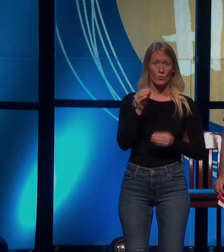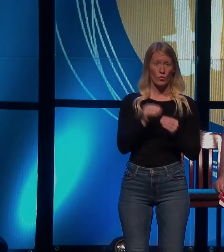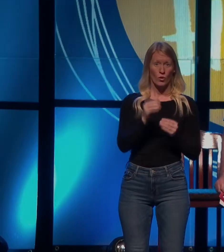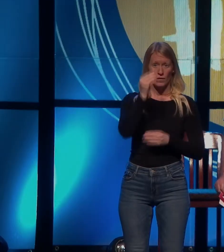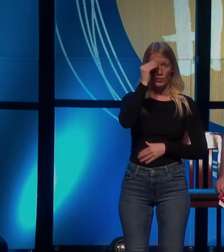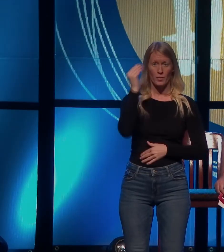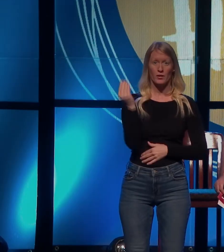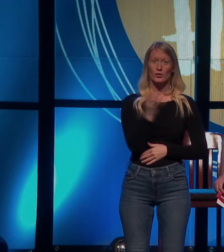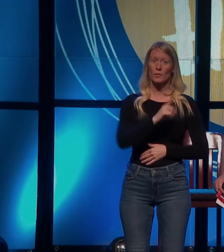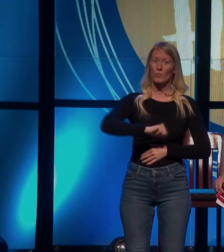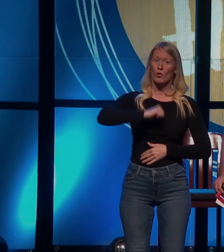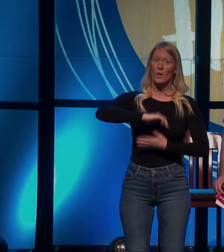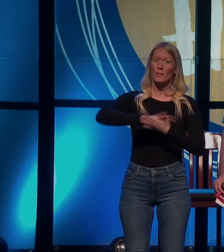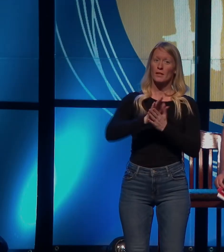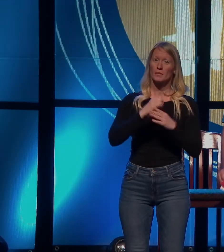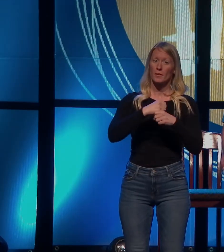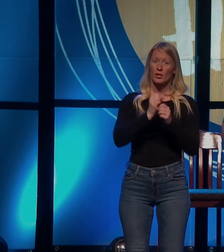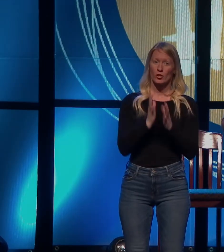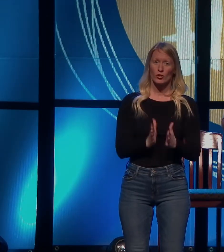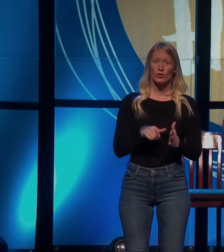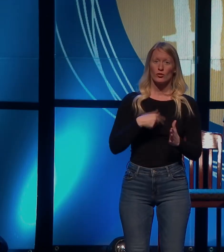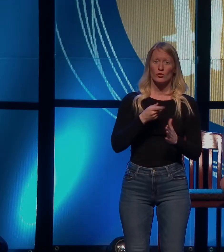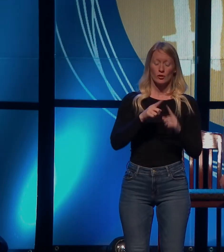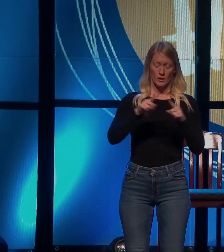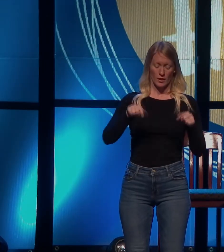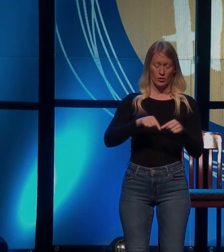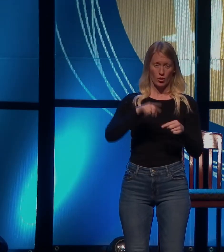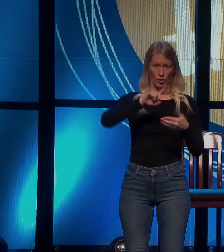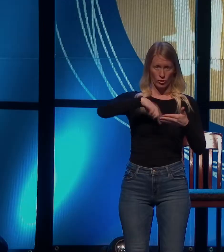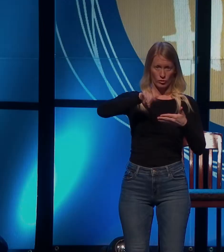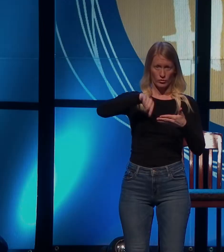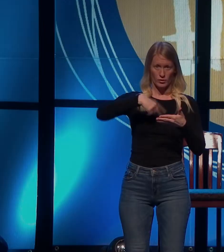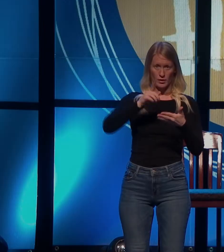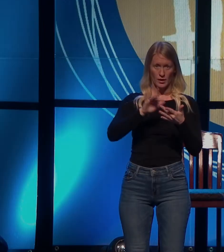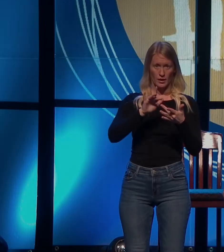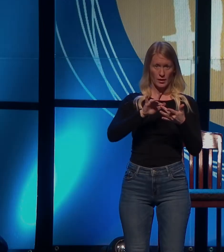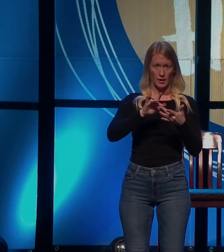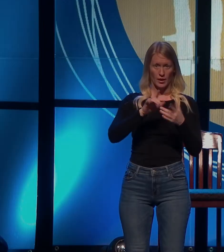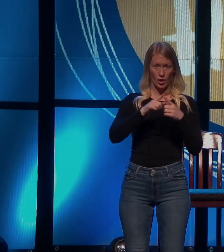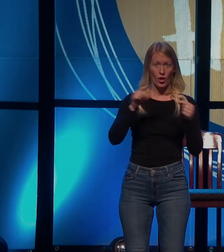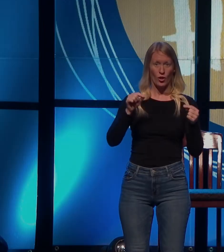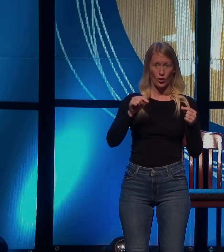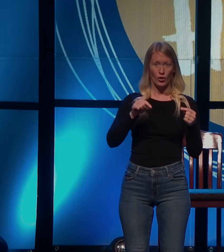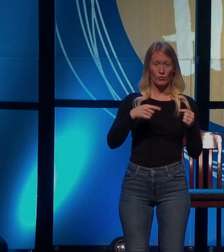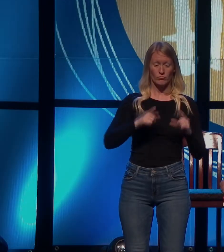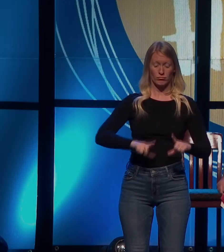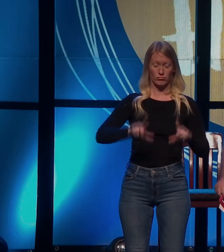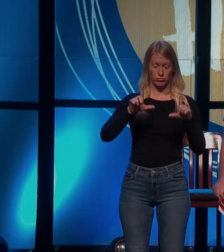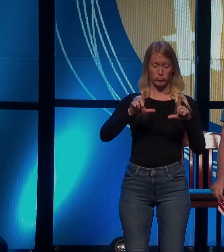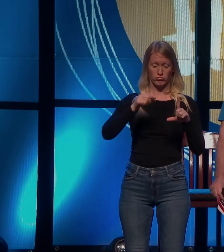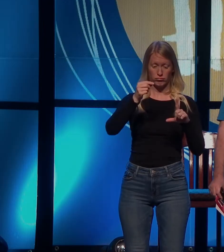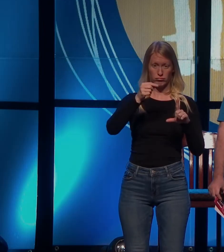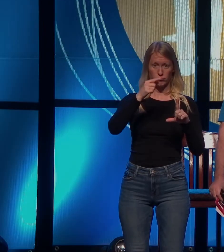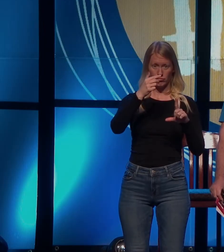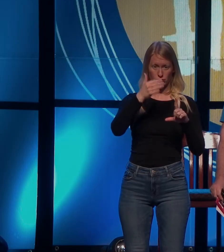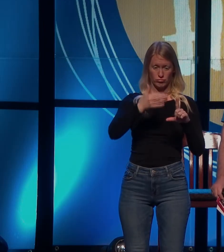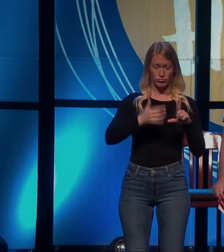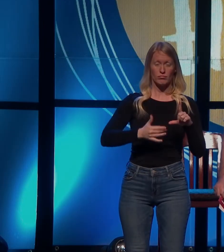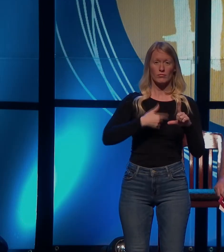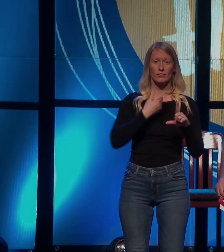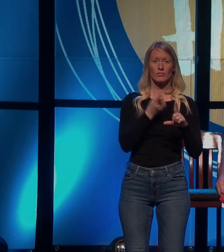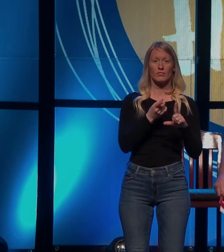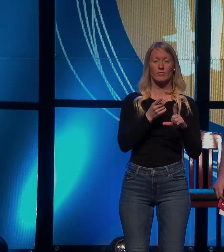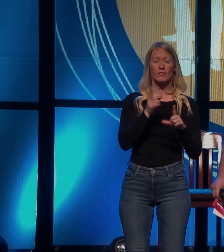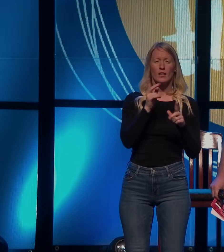date with your schedule, check the box on the back of your Connect card again. You'll see that as a common theme. We got a lot on the back of this Connect card today. So check that